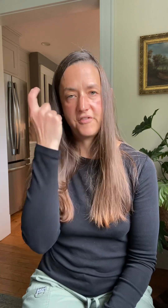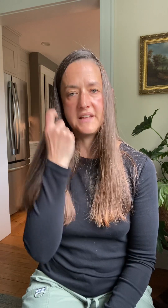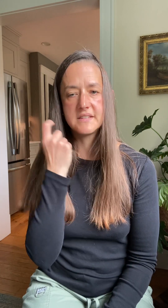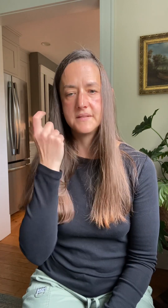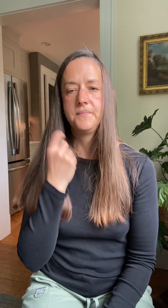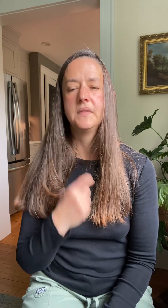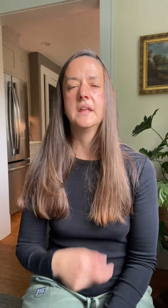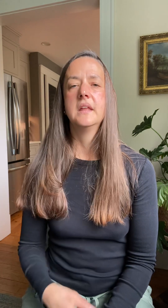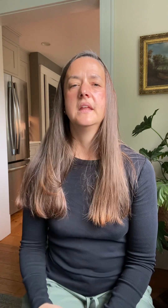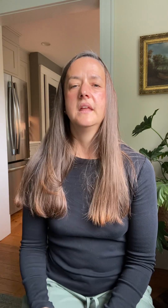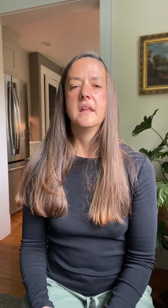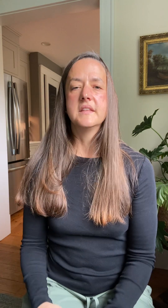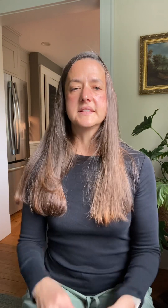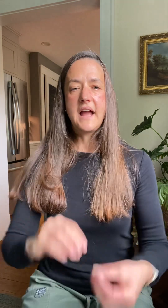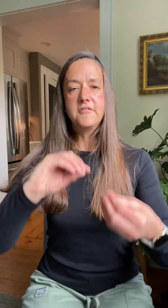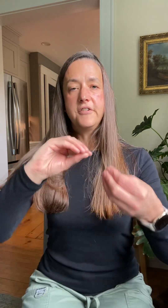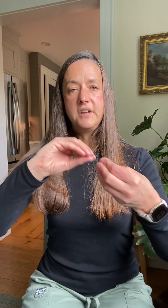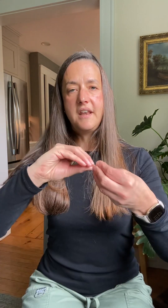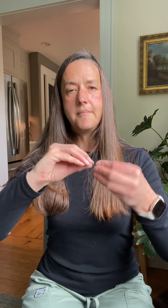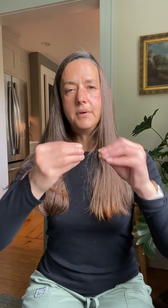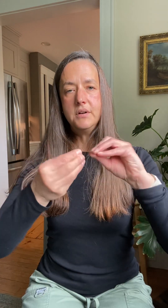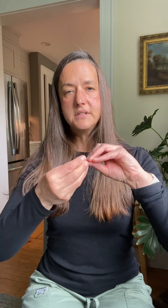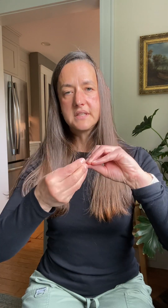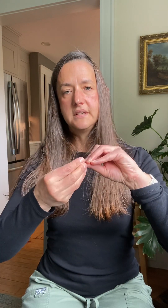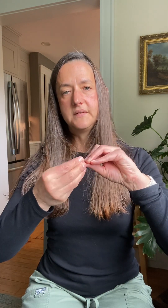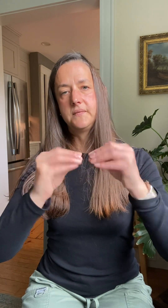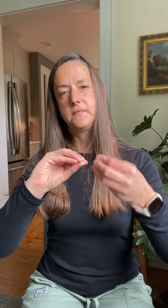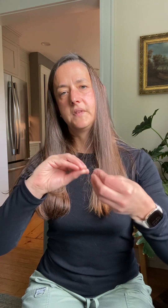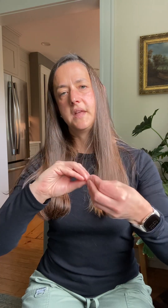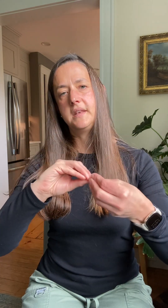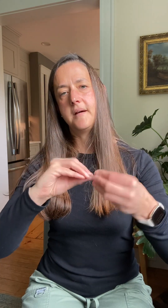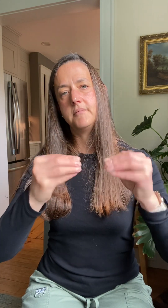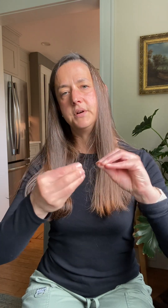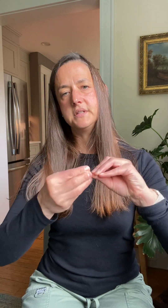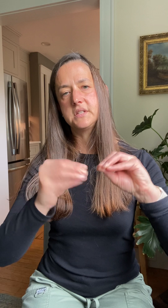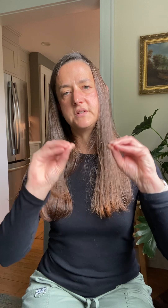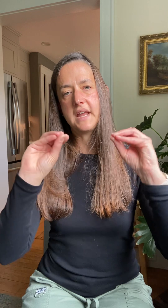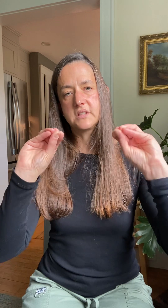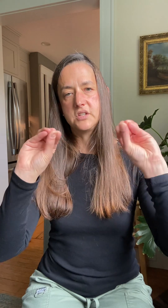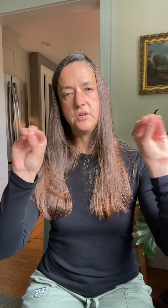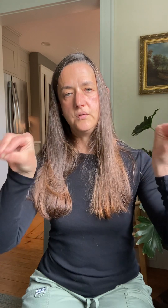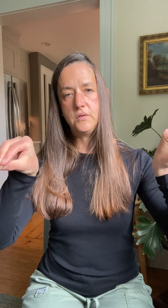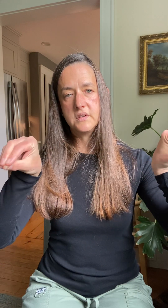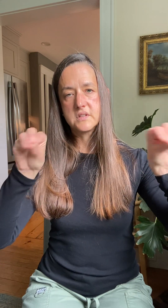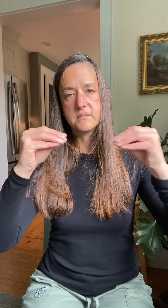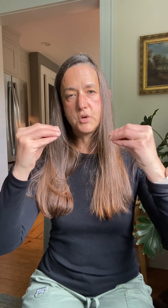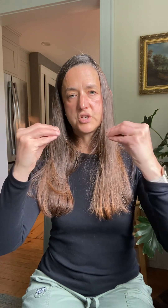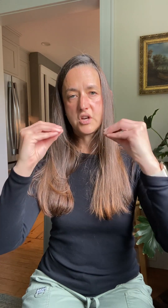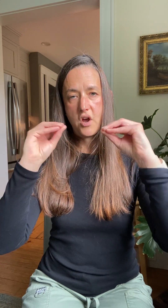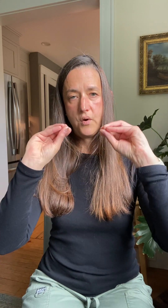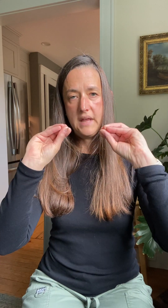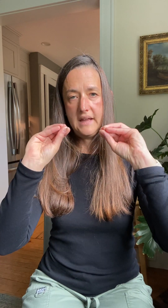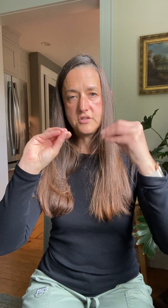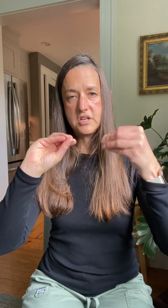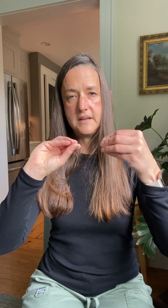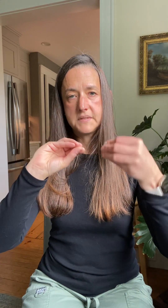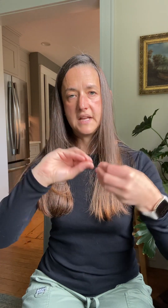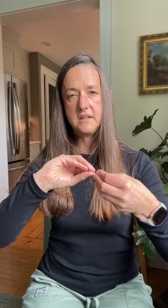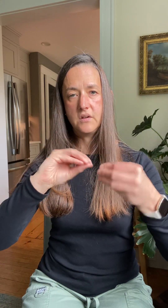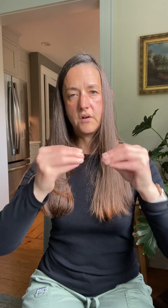face. The sign for numbers. Numbers, you take 2 smushed O hand shapes and you go